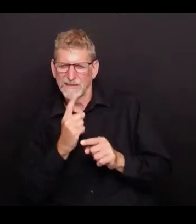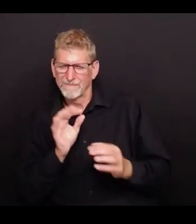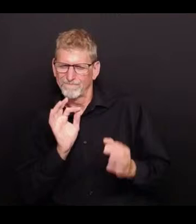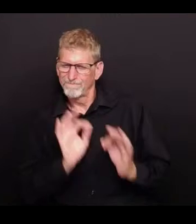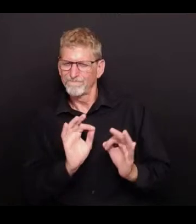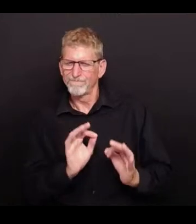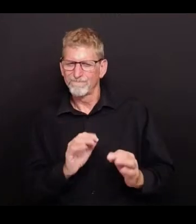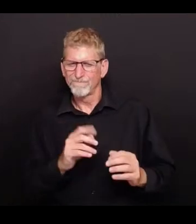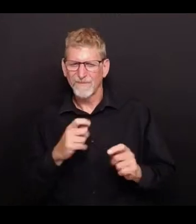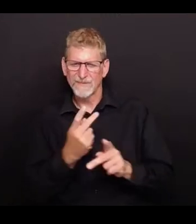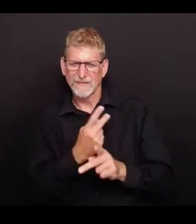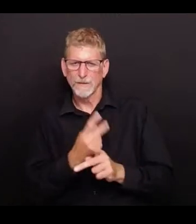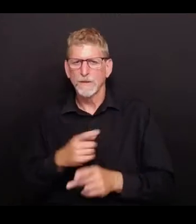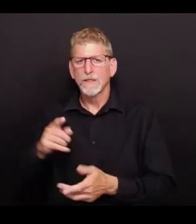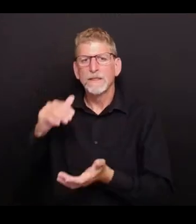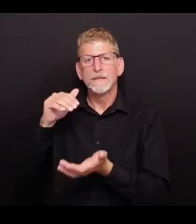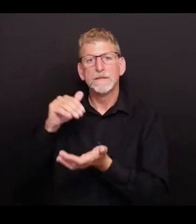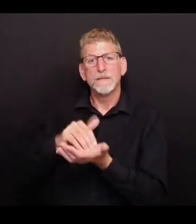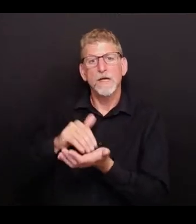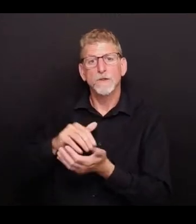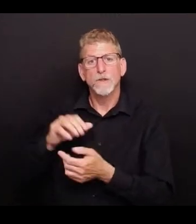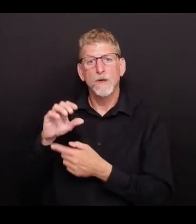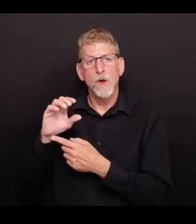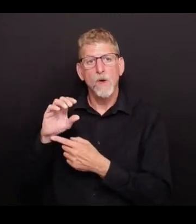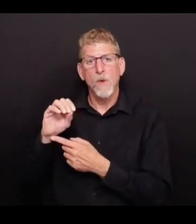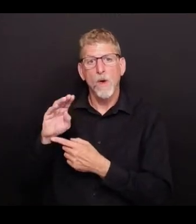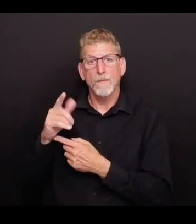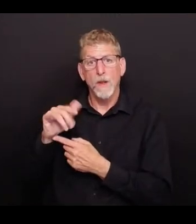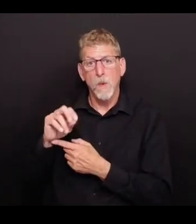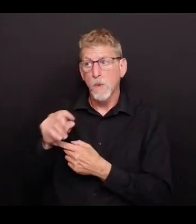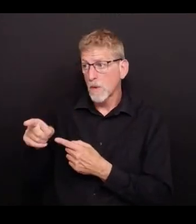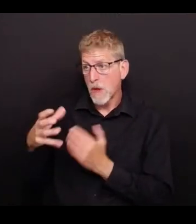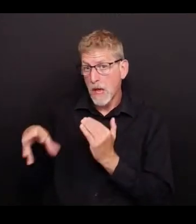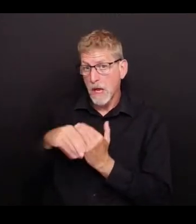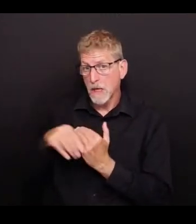ask Dr. Camillo if he wants to add something to that.